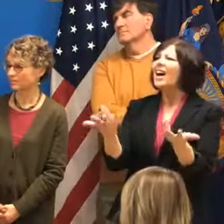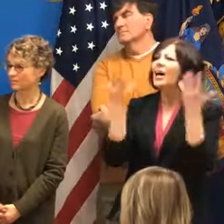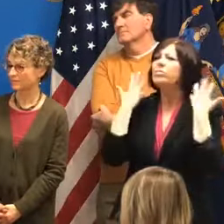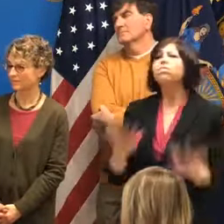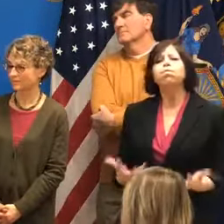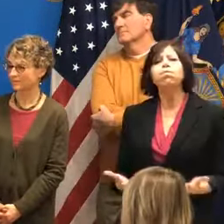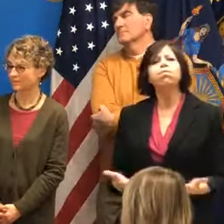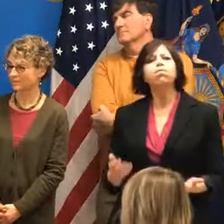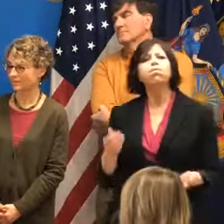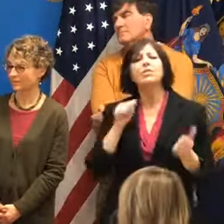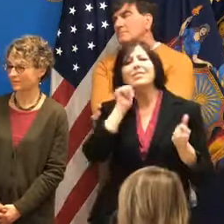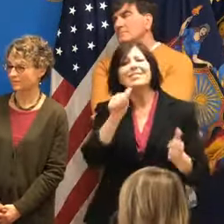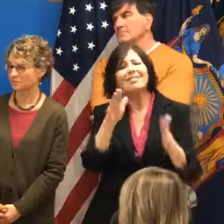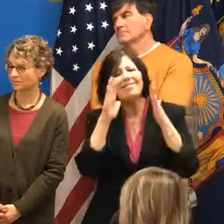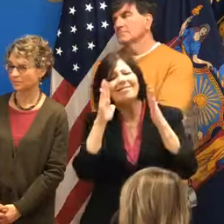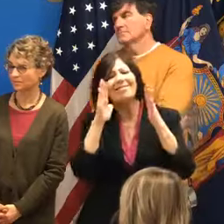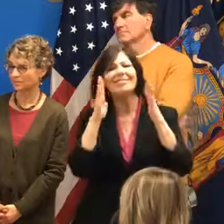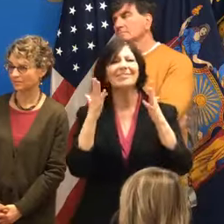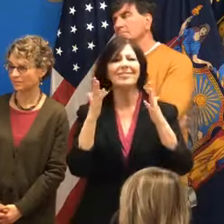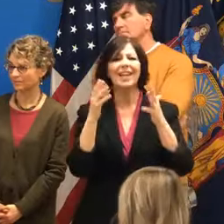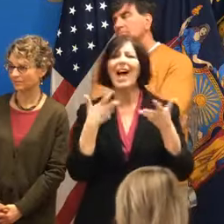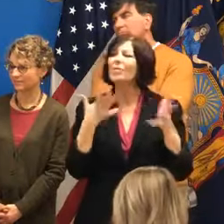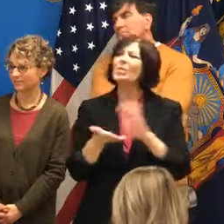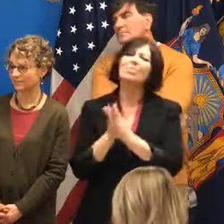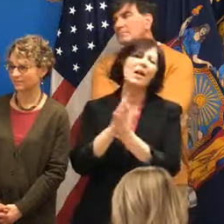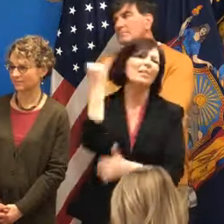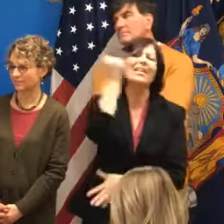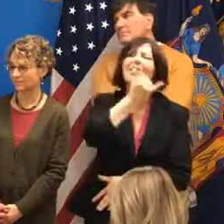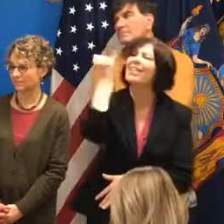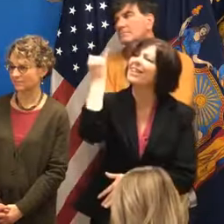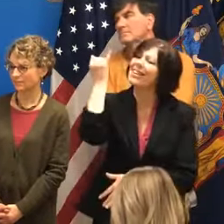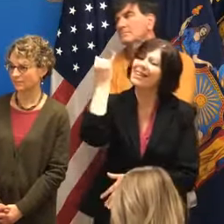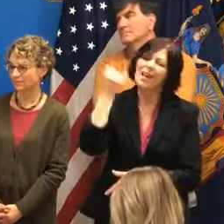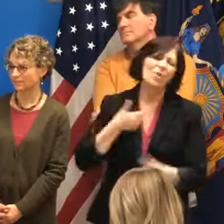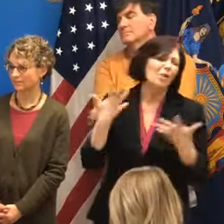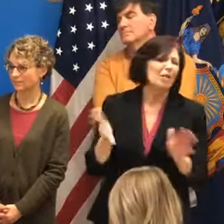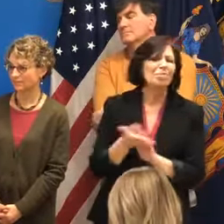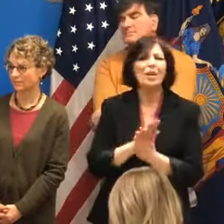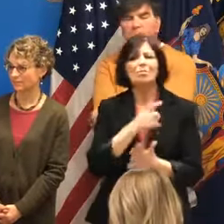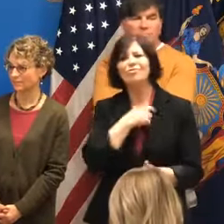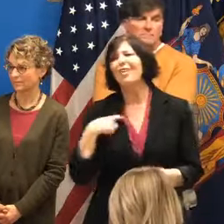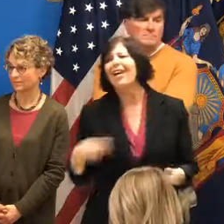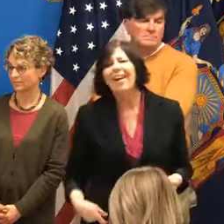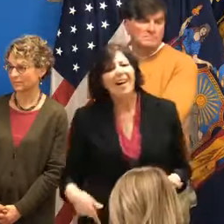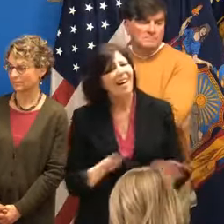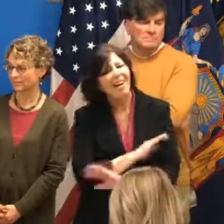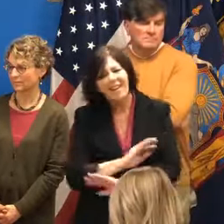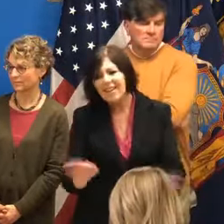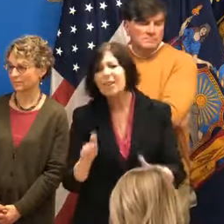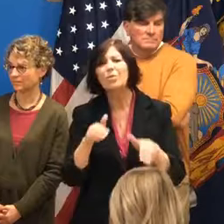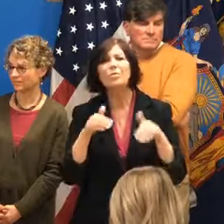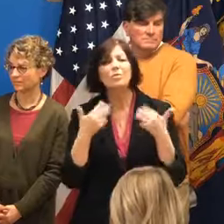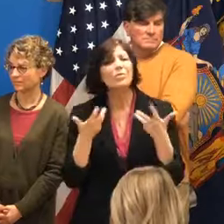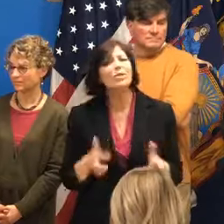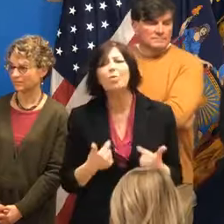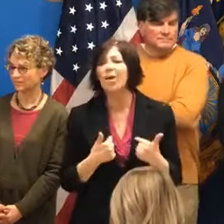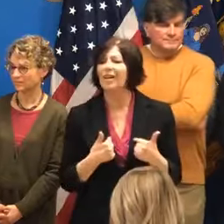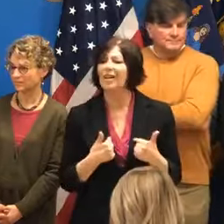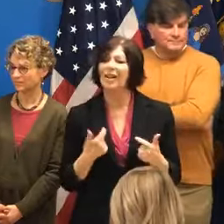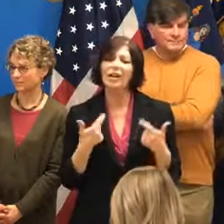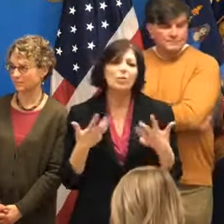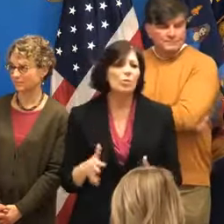far too lightly. We don't want to be Italy. We don't want to be Wuhan, China. We don't want to be in that situation. I don't want to